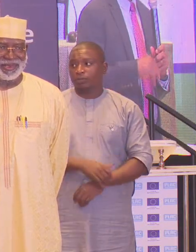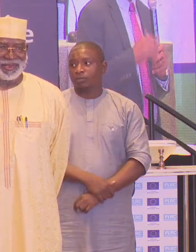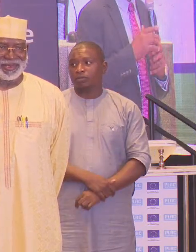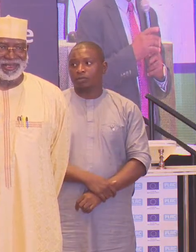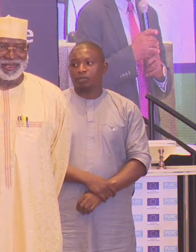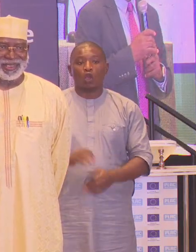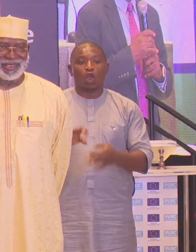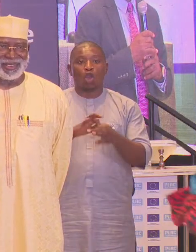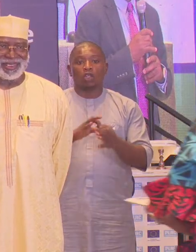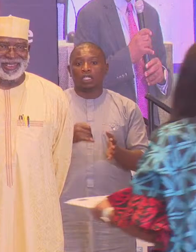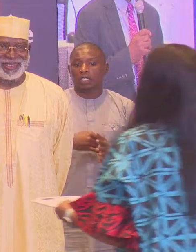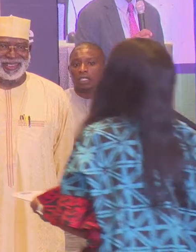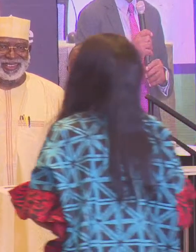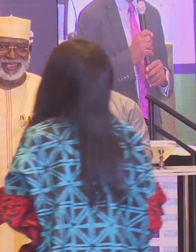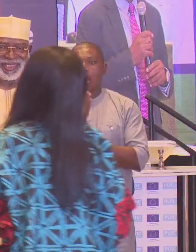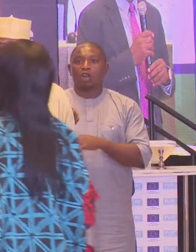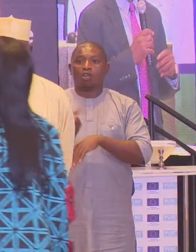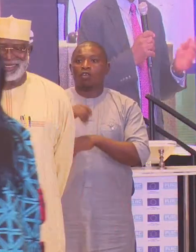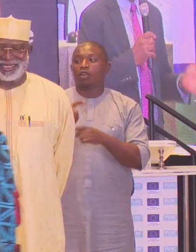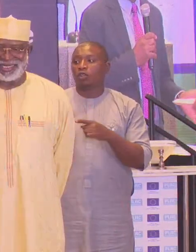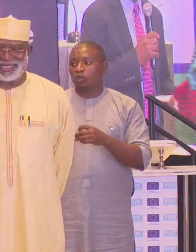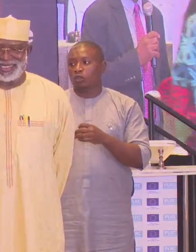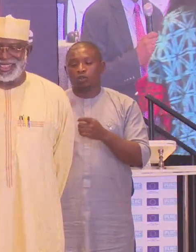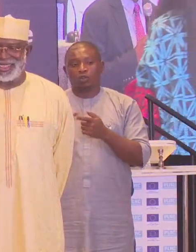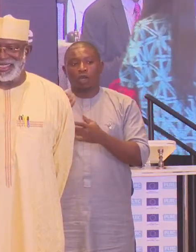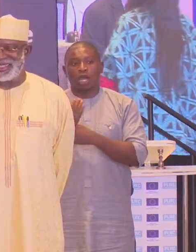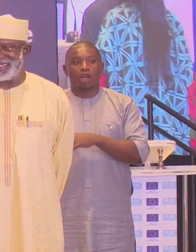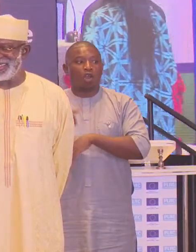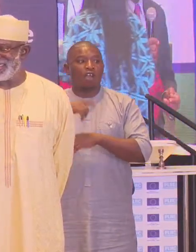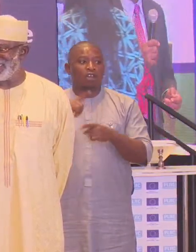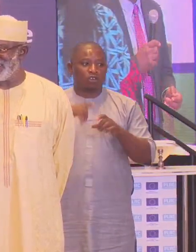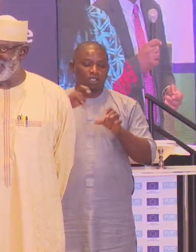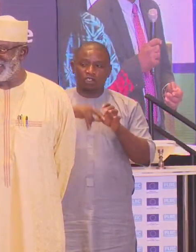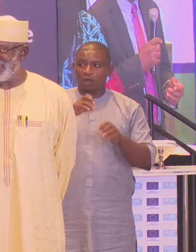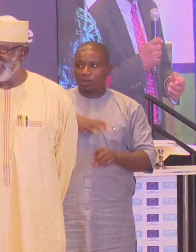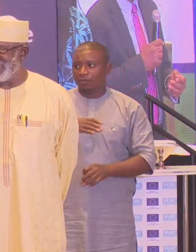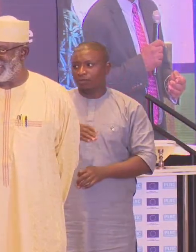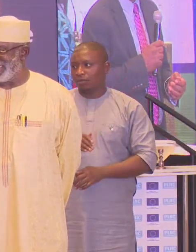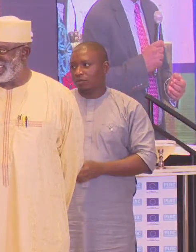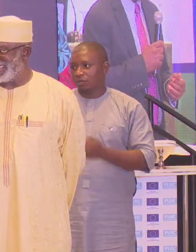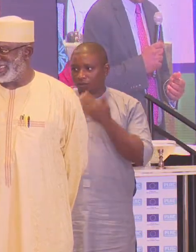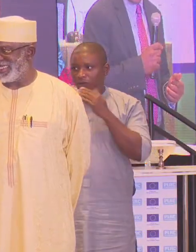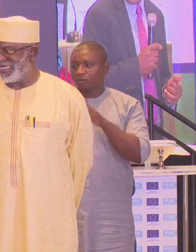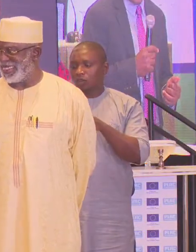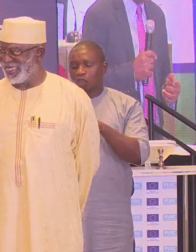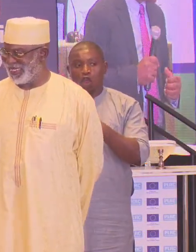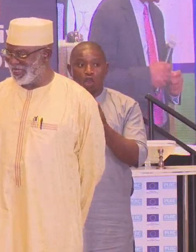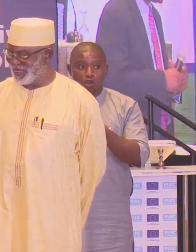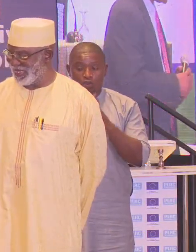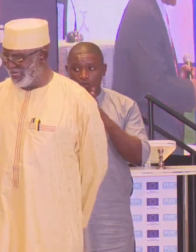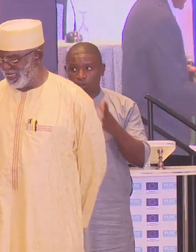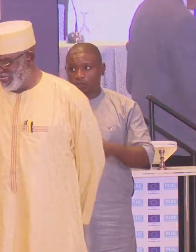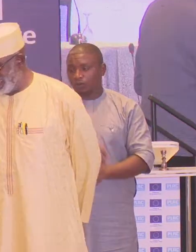coordinate it. I'll hand over to you to hand over to the chairman. Thank you all so much.